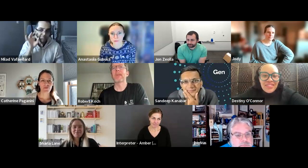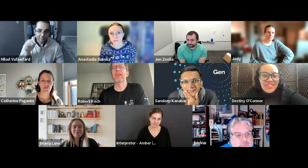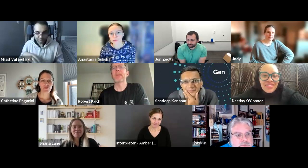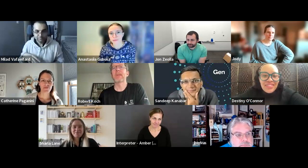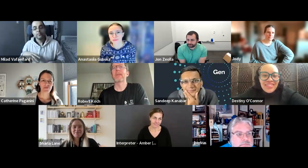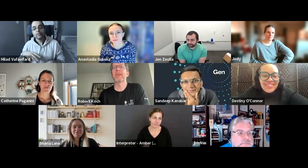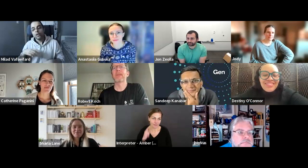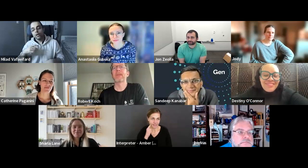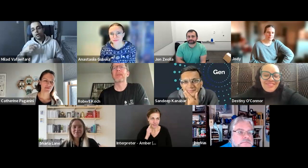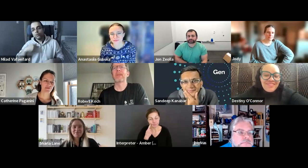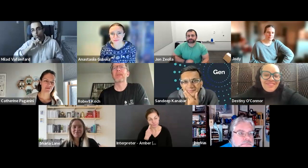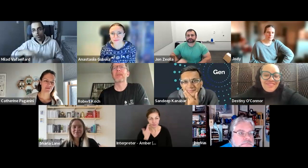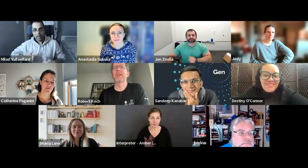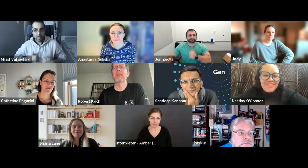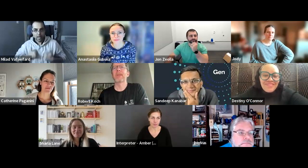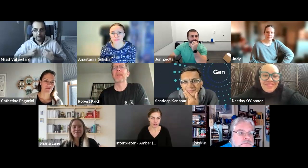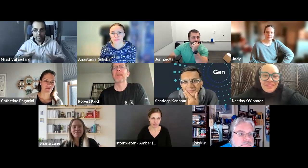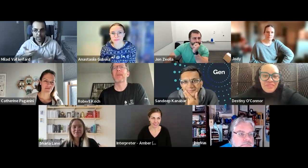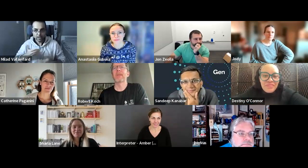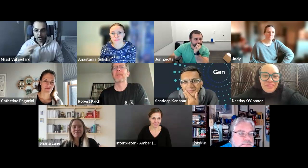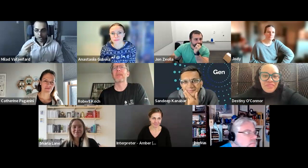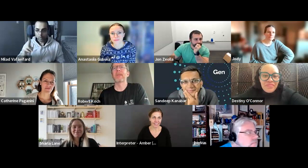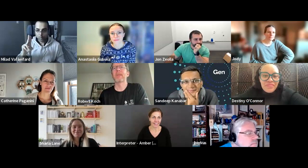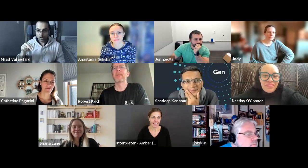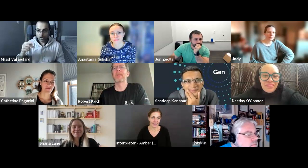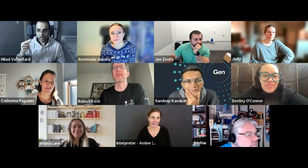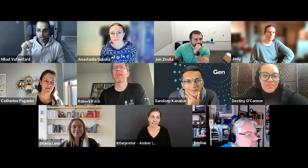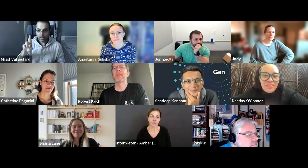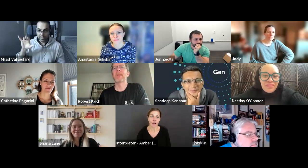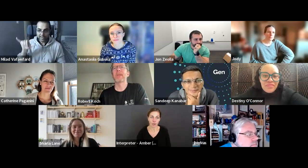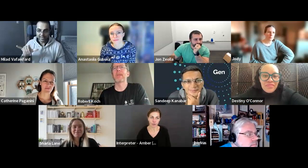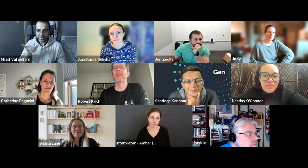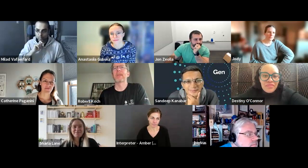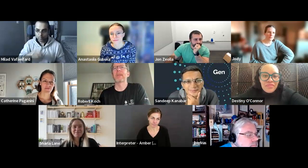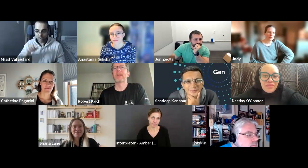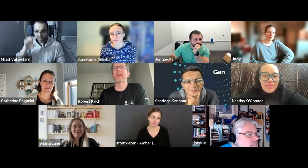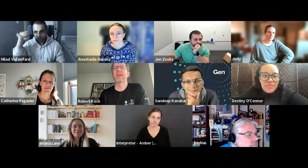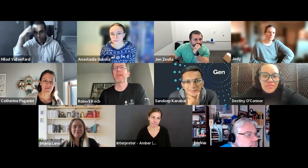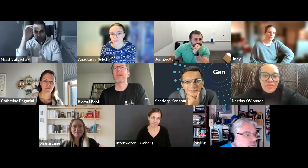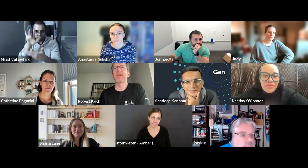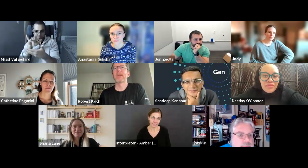and that's my sign name for the dimple on my cheek. I live in Hungary,